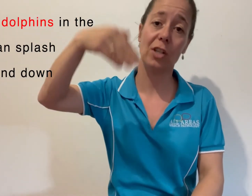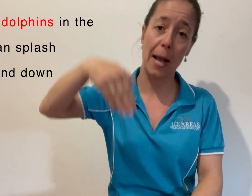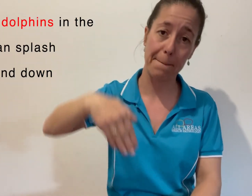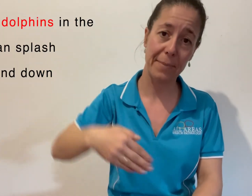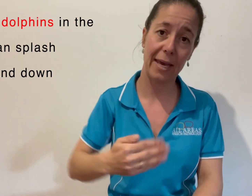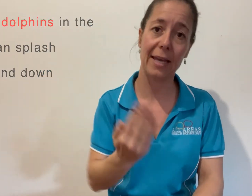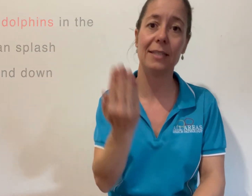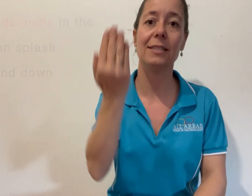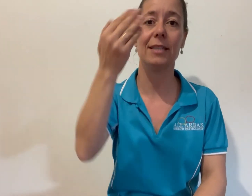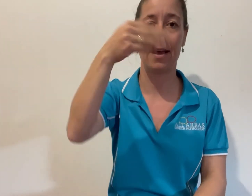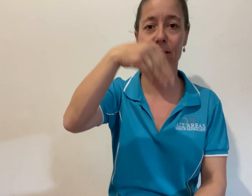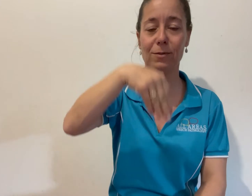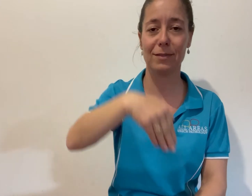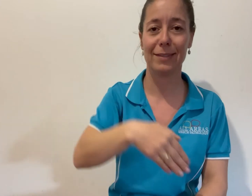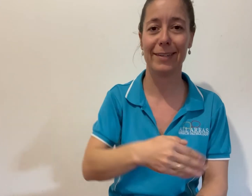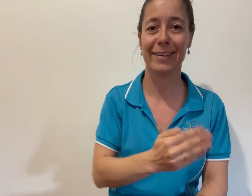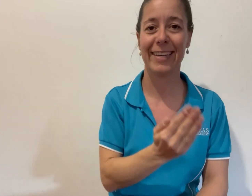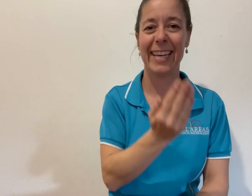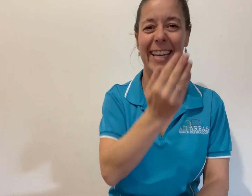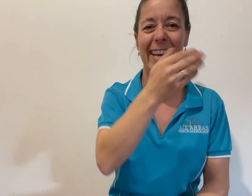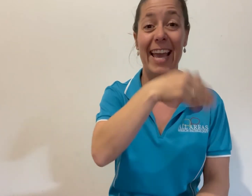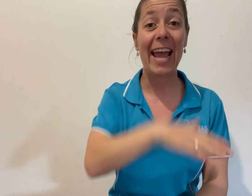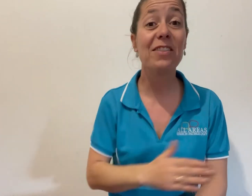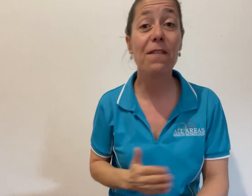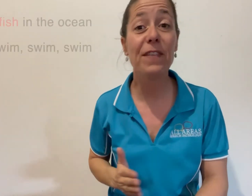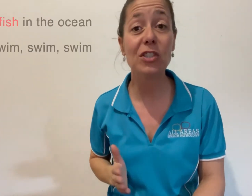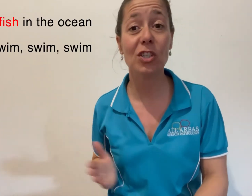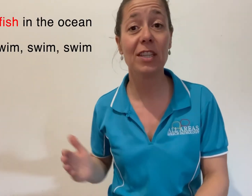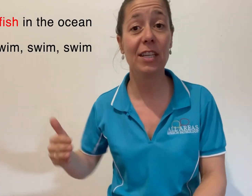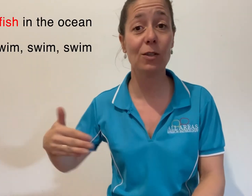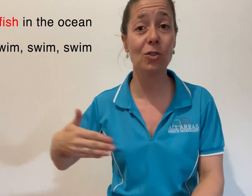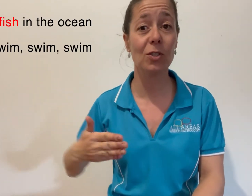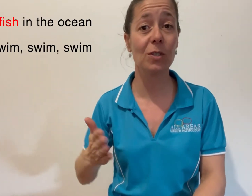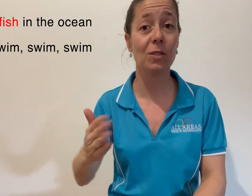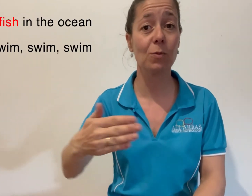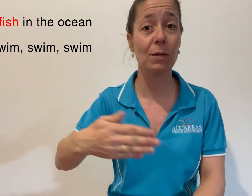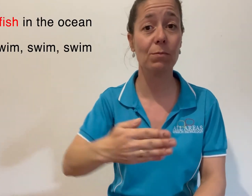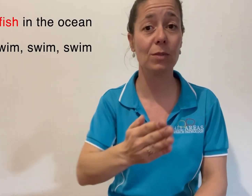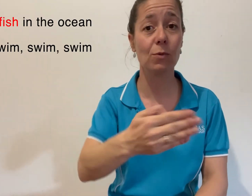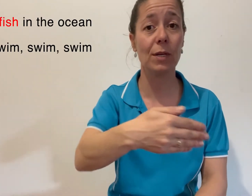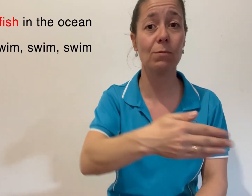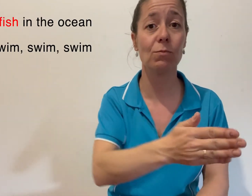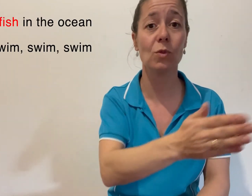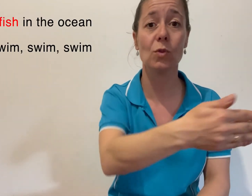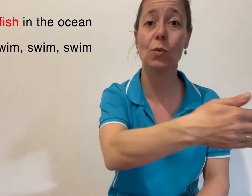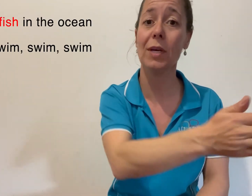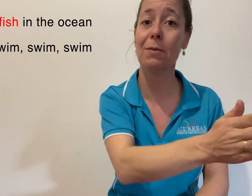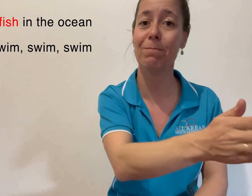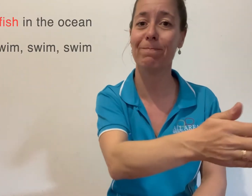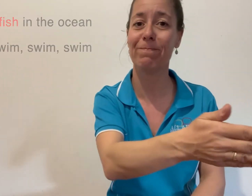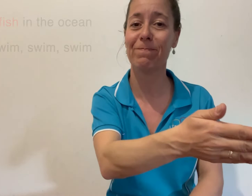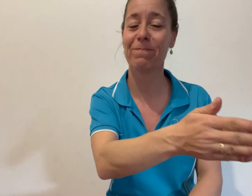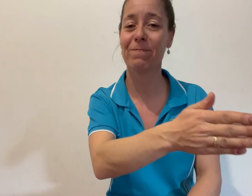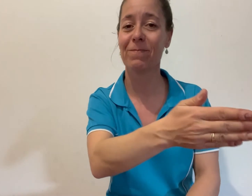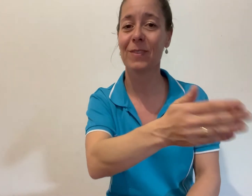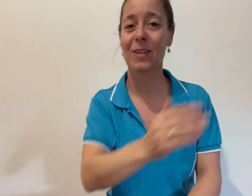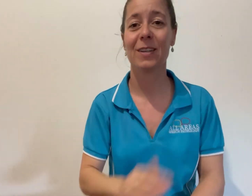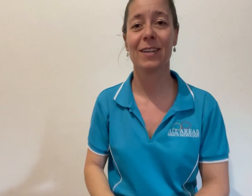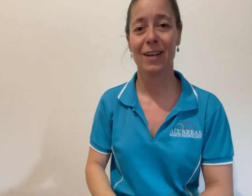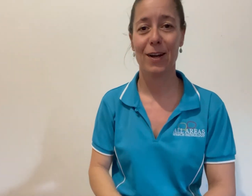up and down. And the fish in the ocean go swim, swim, swim. All